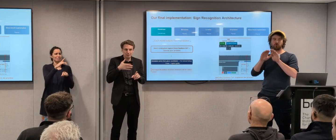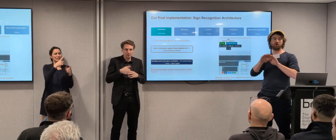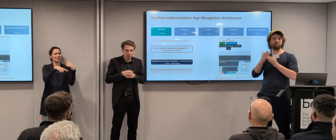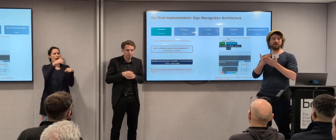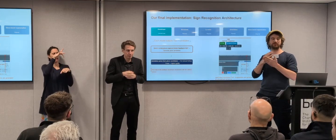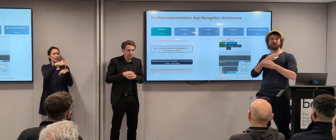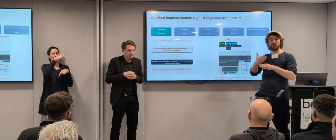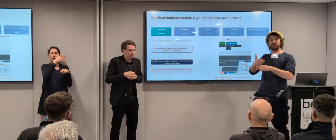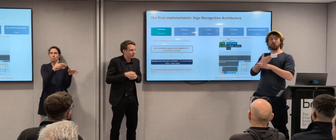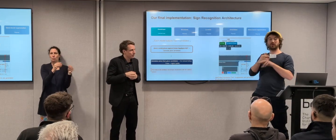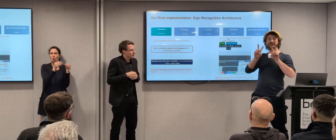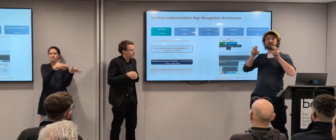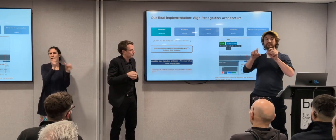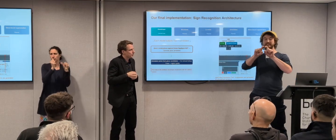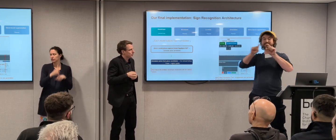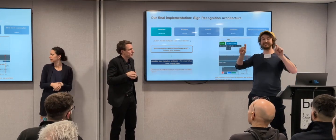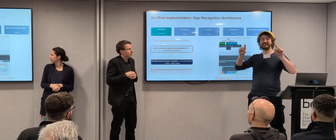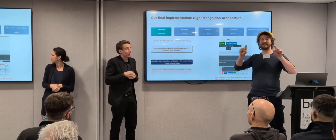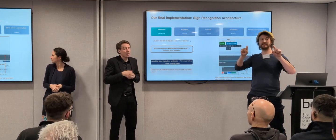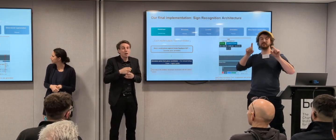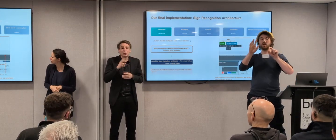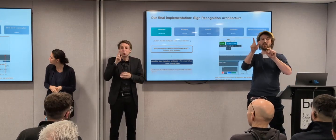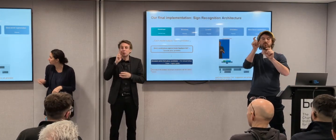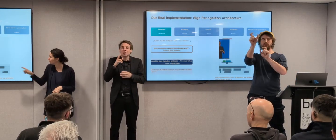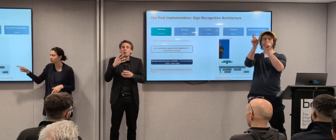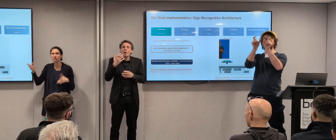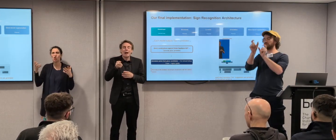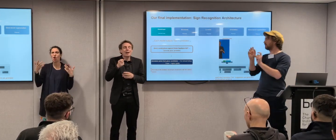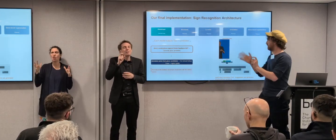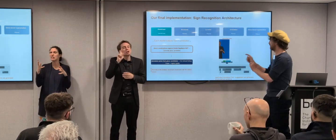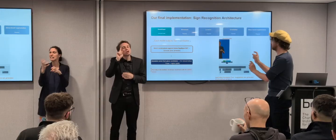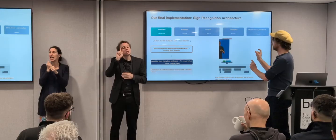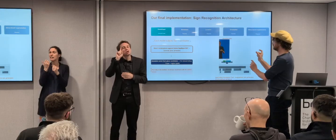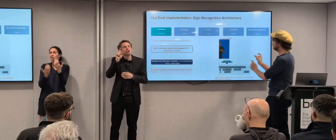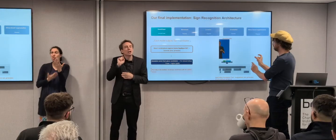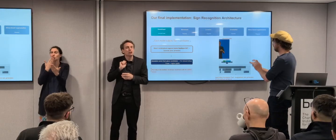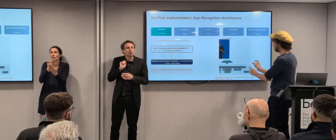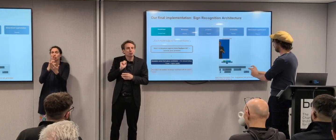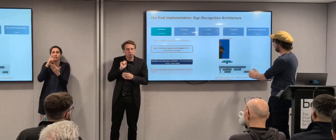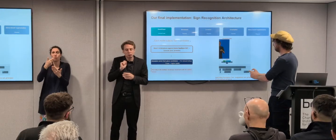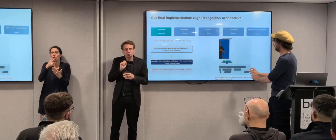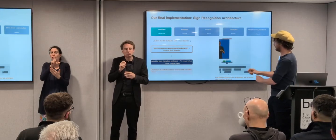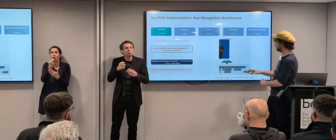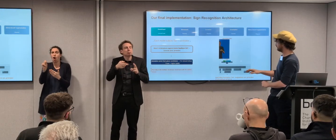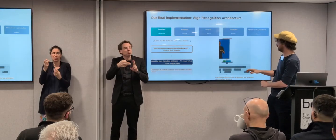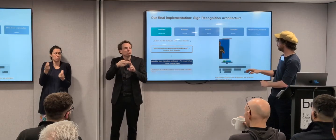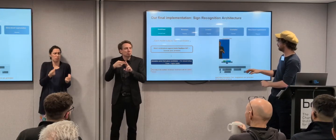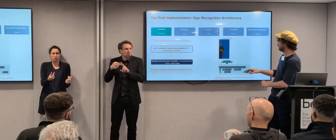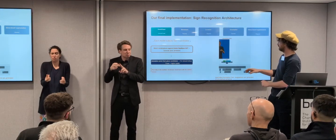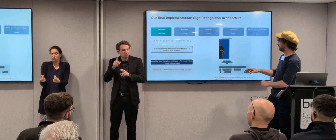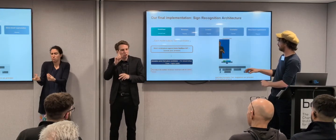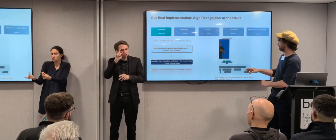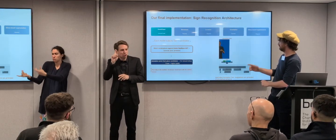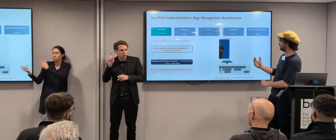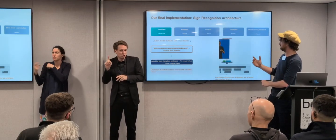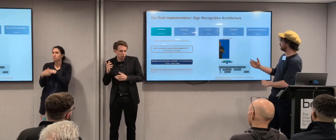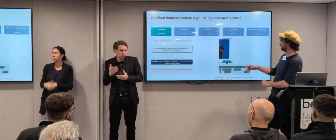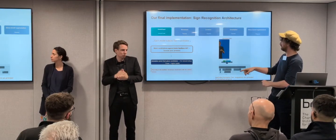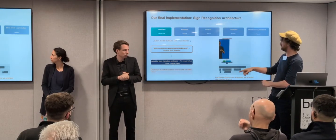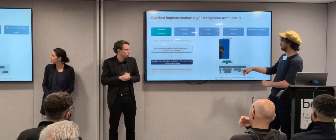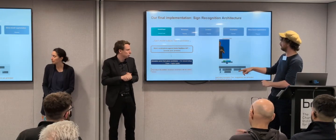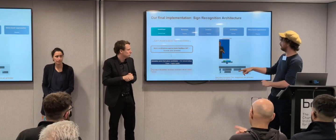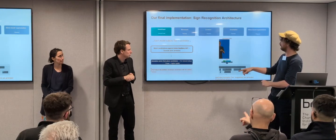And as you can see here, you already get suggestions for the glosses. Just a